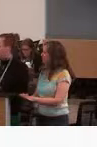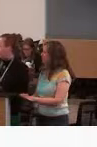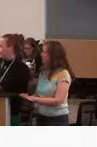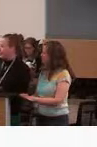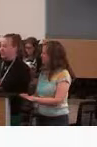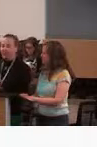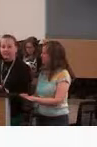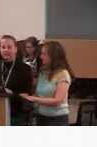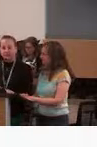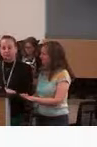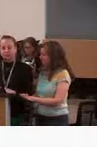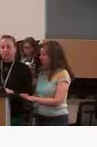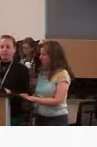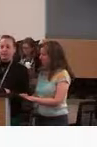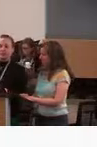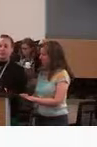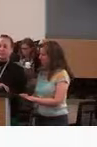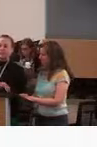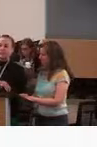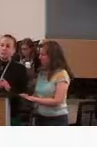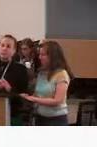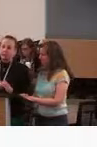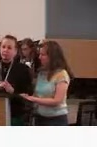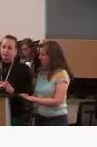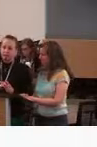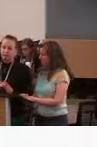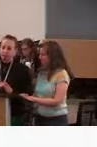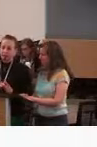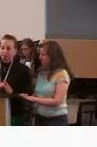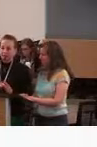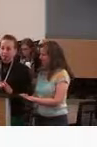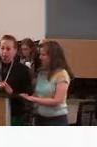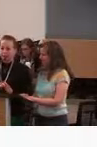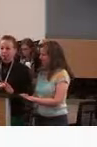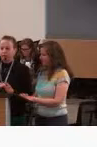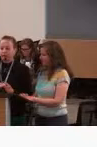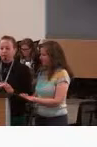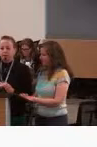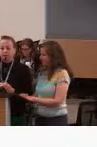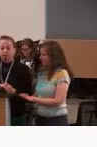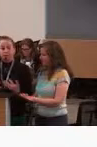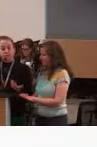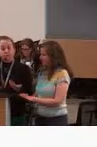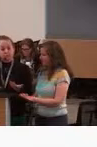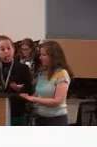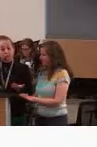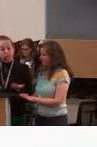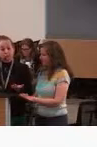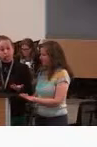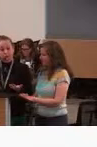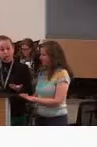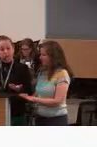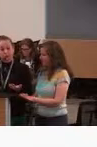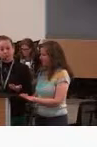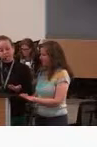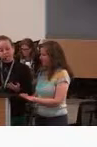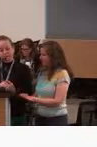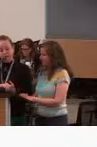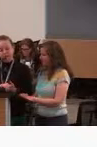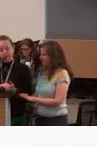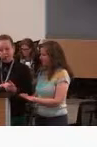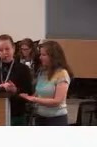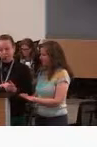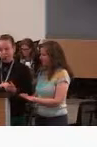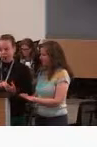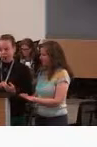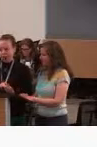interdepend with Parent Connect and do TUPE parent support, substance use support,